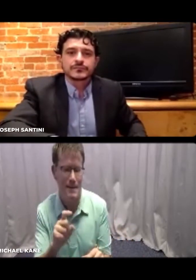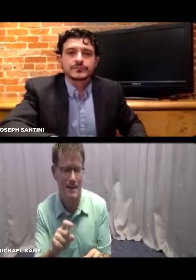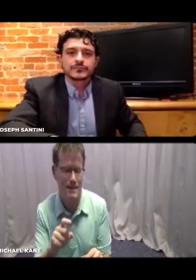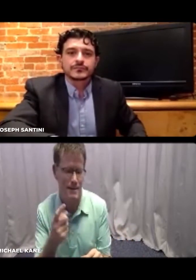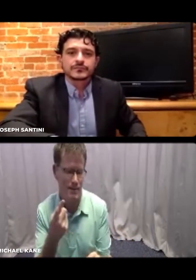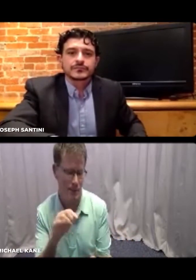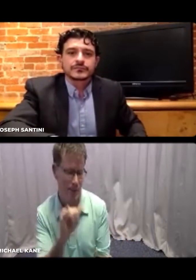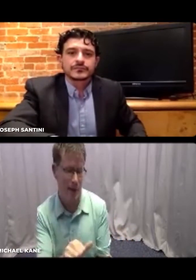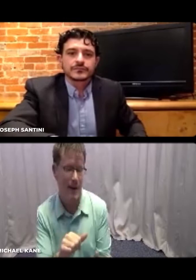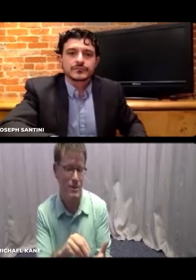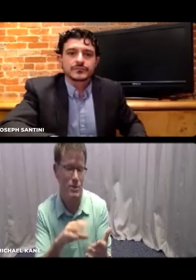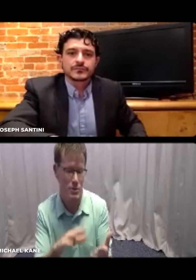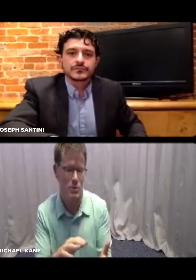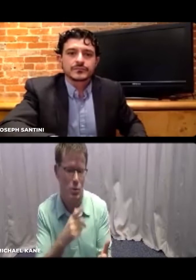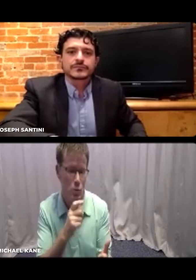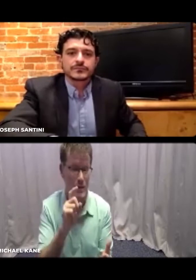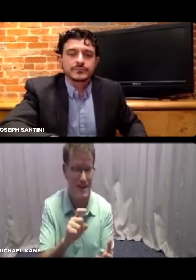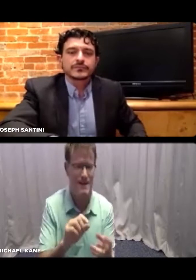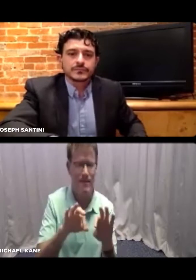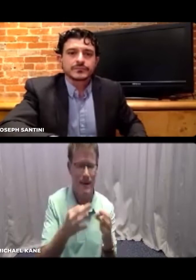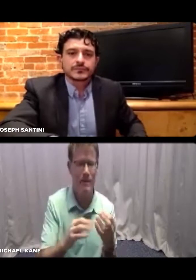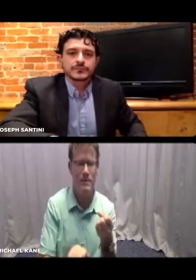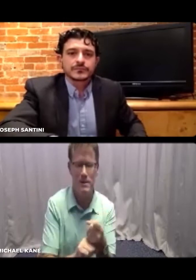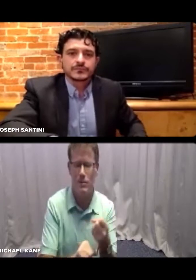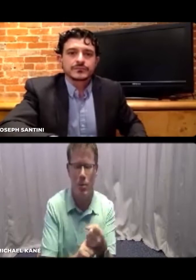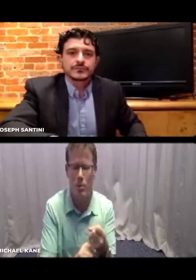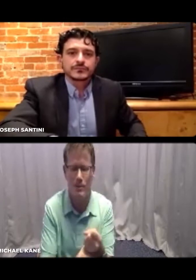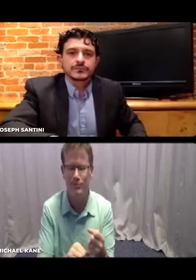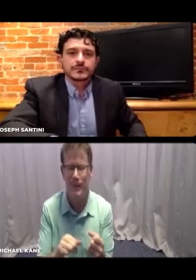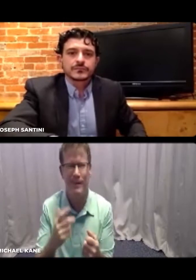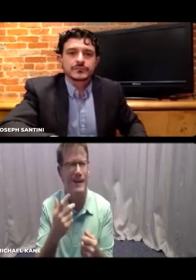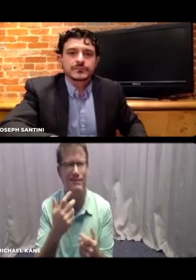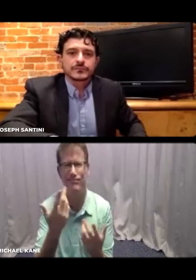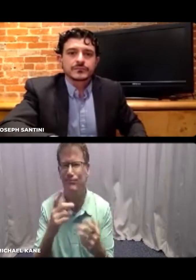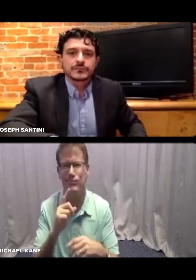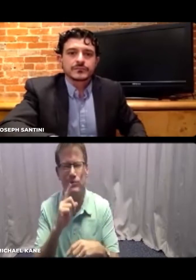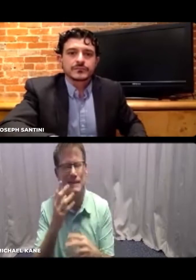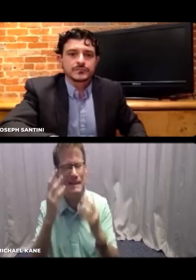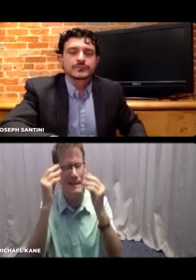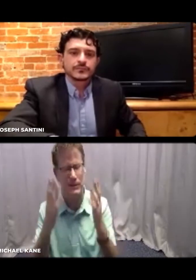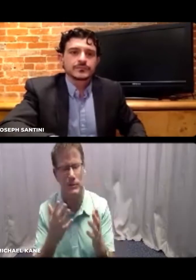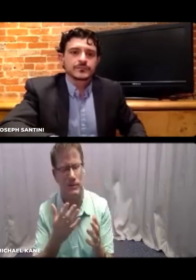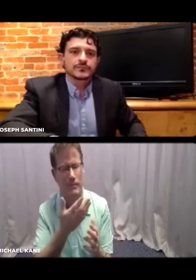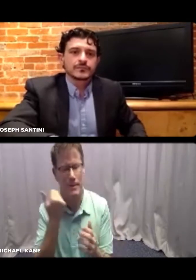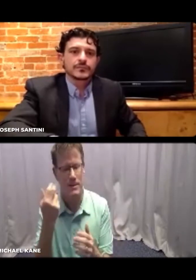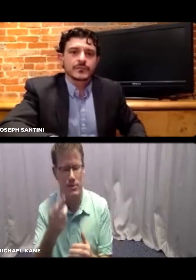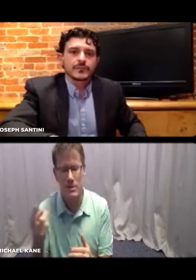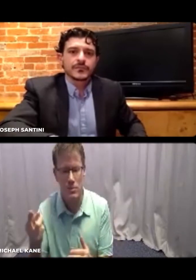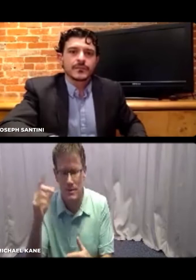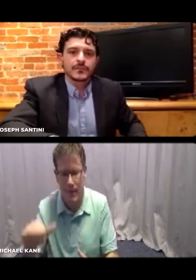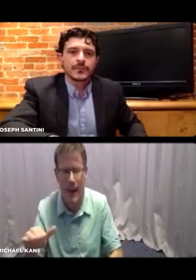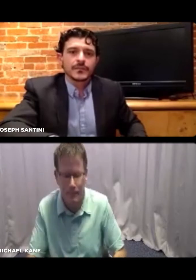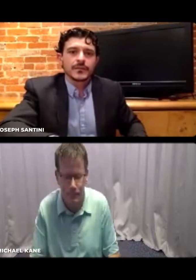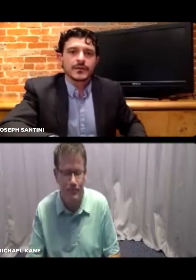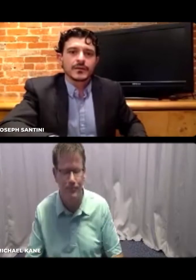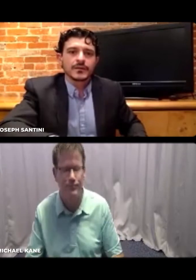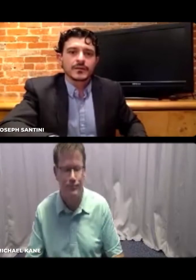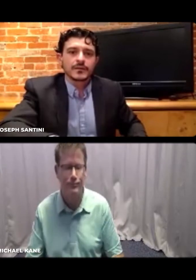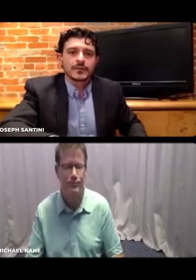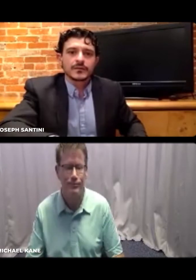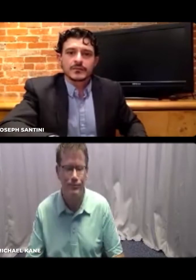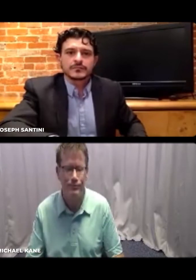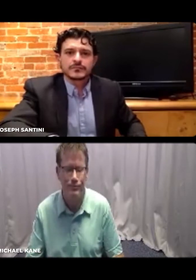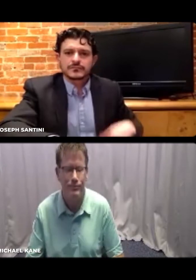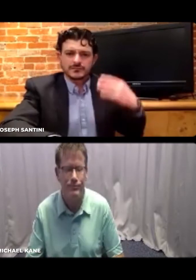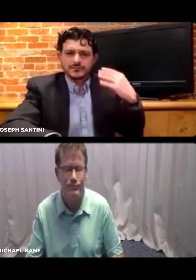maybe the needs for a student who needs that type of support. I would say the teacher is the best resource for that.